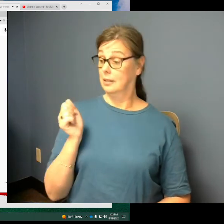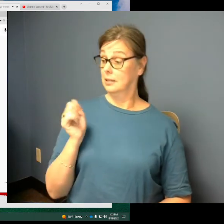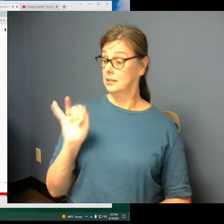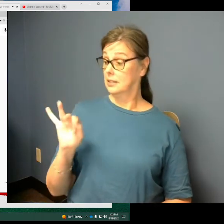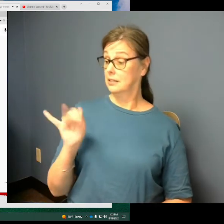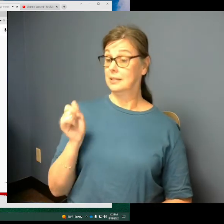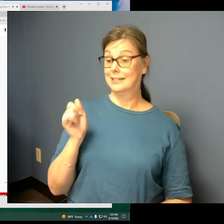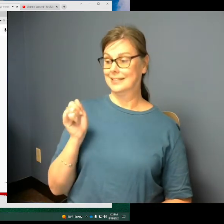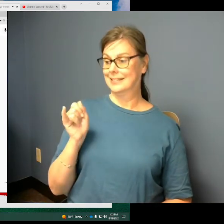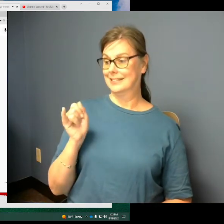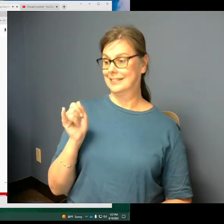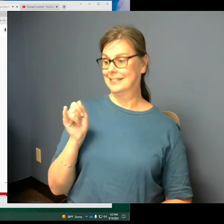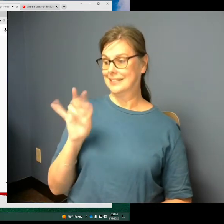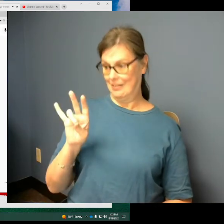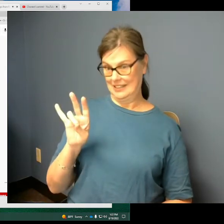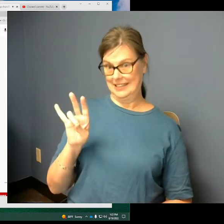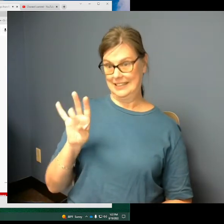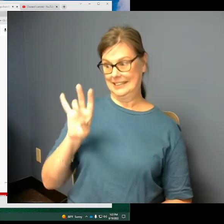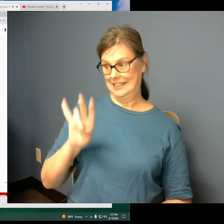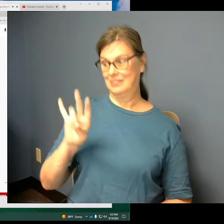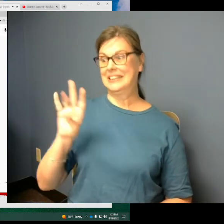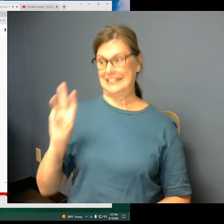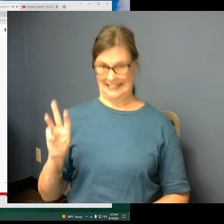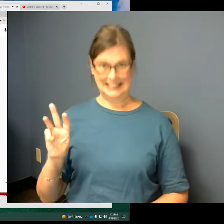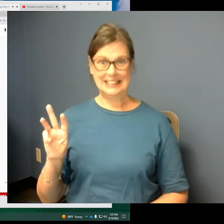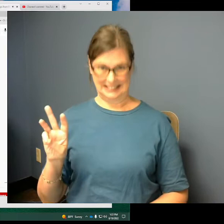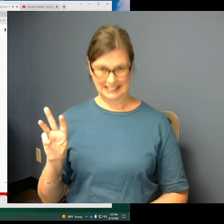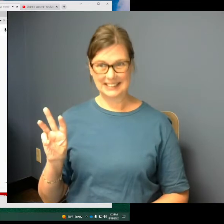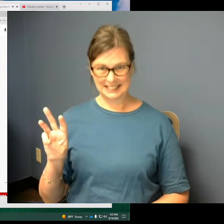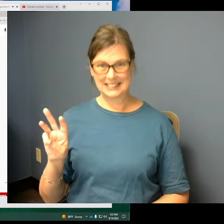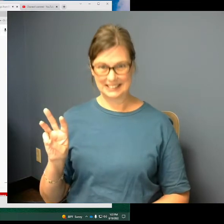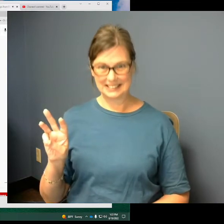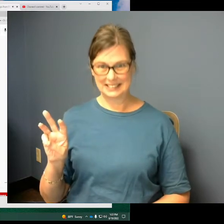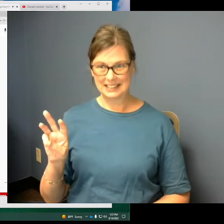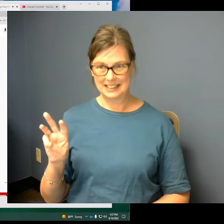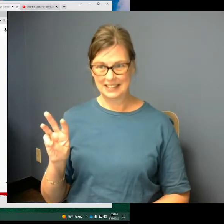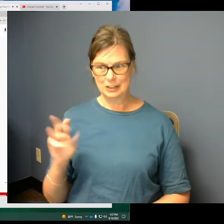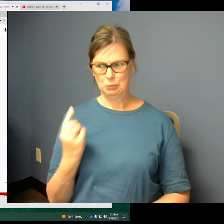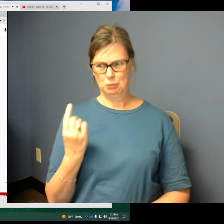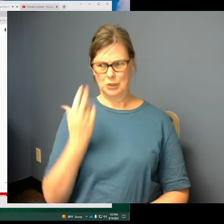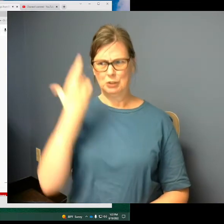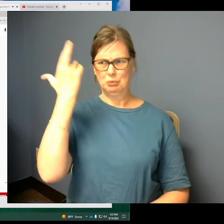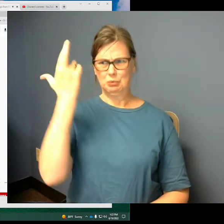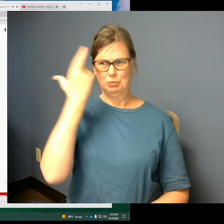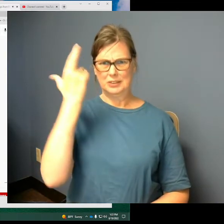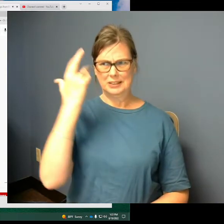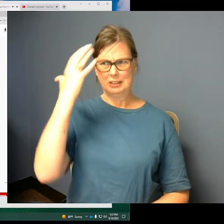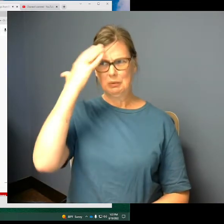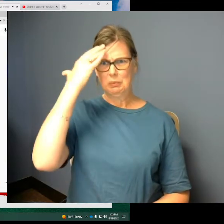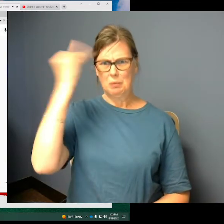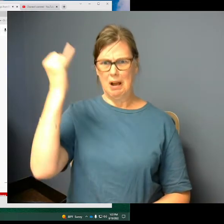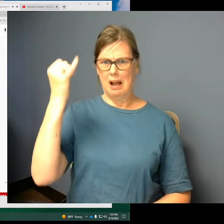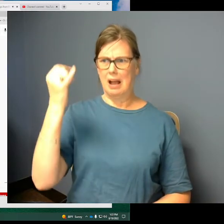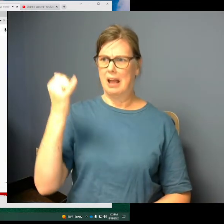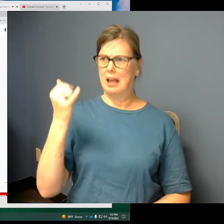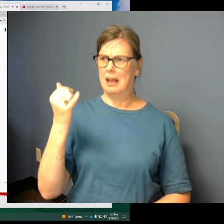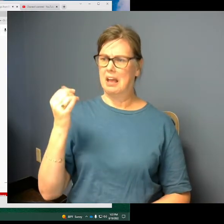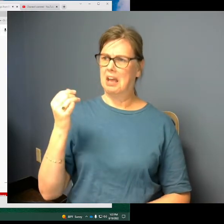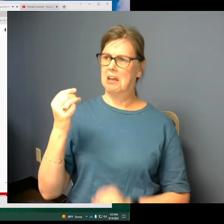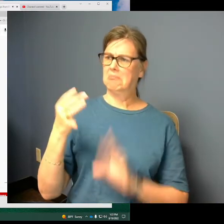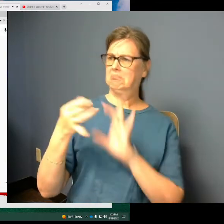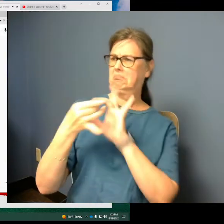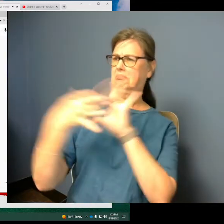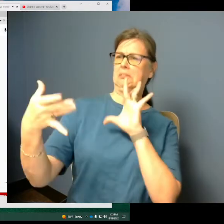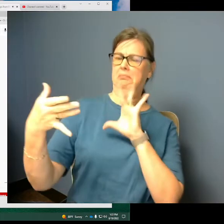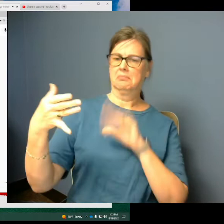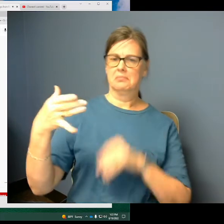is actually later, like when we get to 1776, because it tells us that when people settle in the New